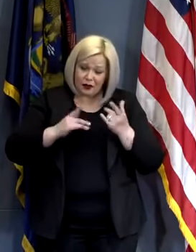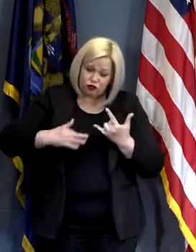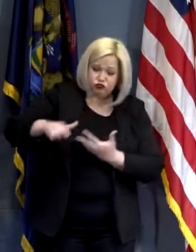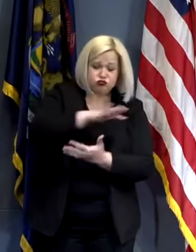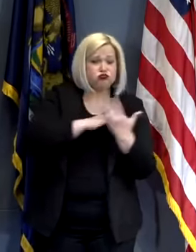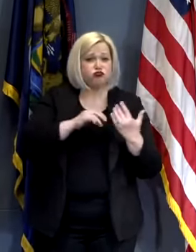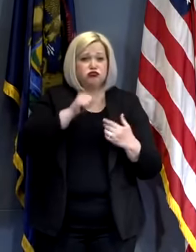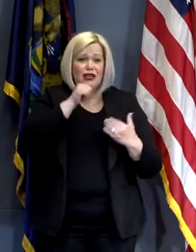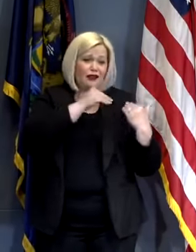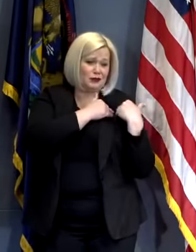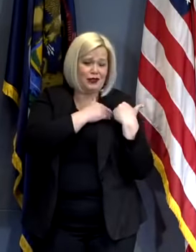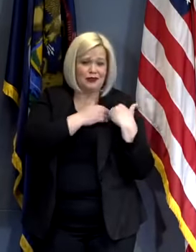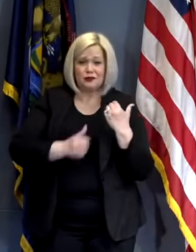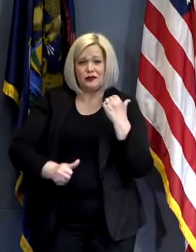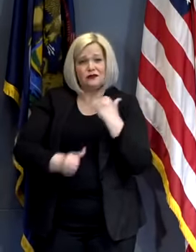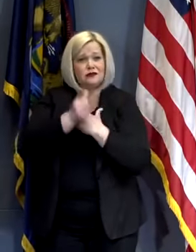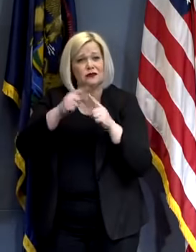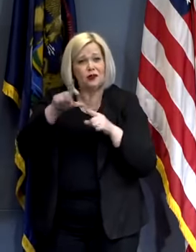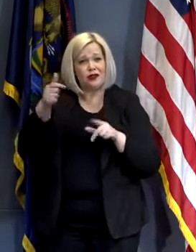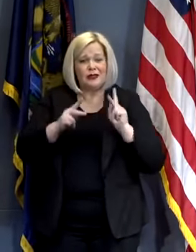irresponsible and endangers others is not.